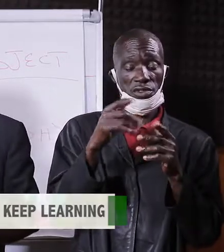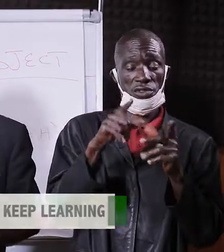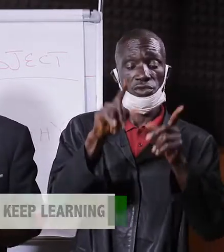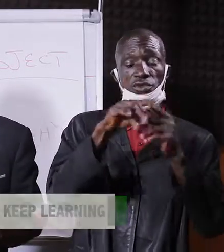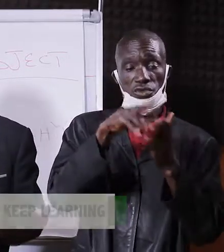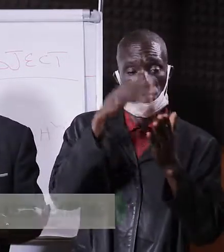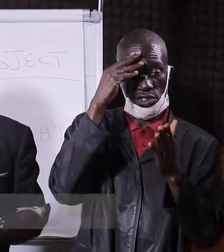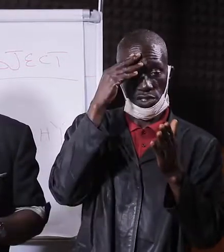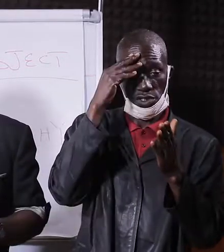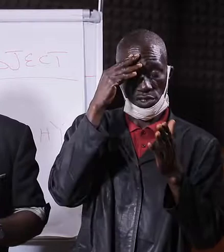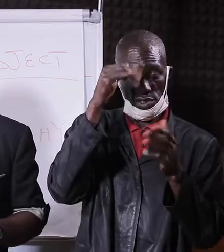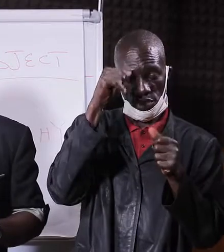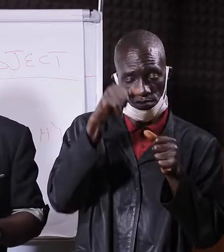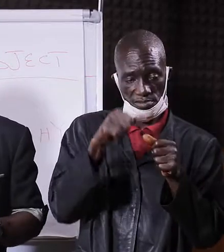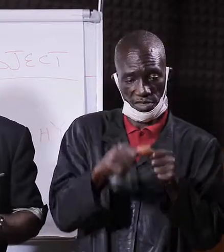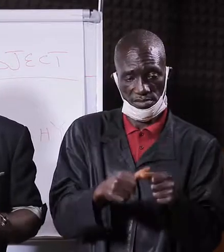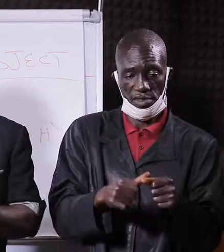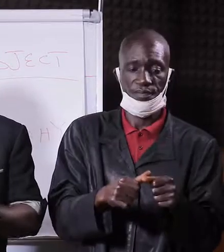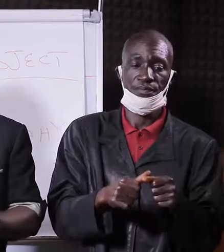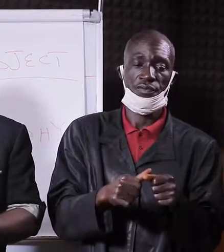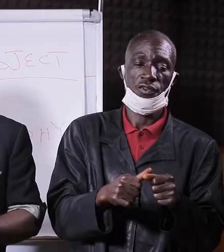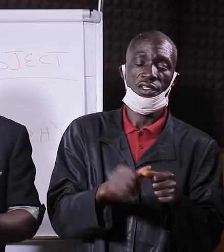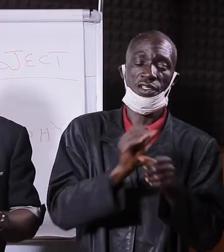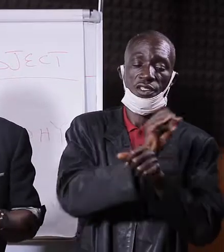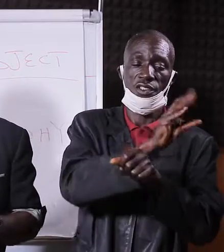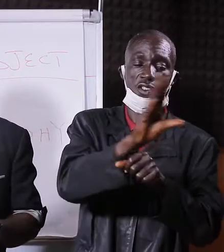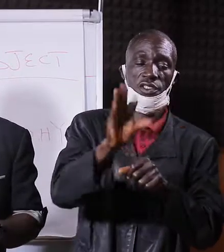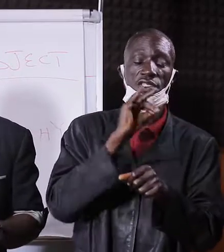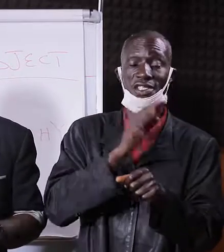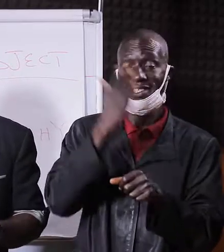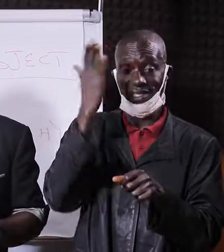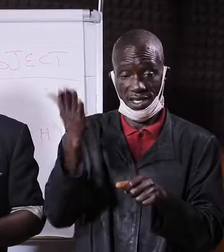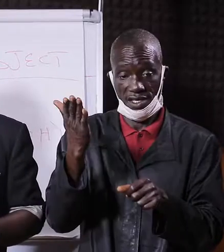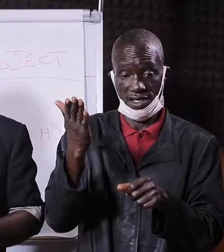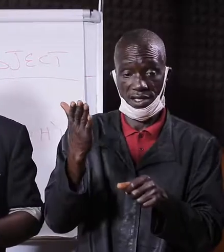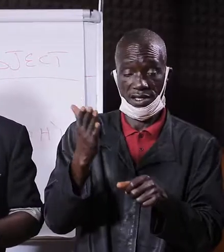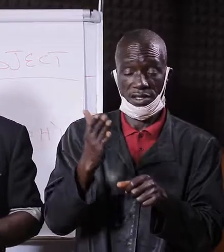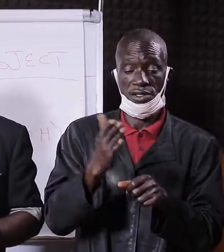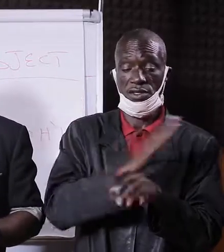learning. Remember, coronavirus or COVID-19